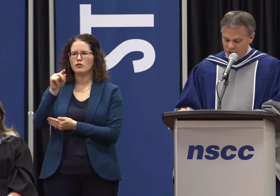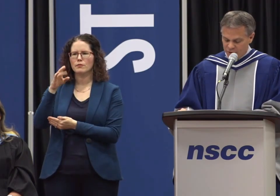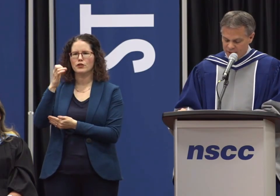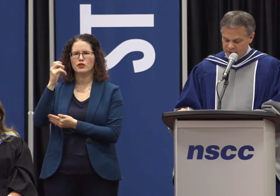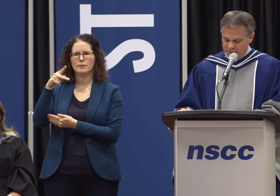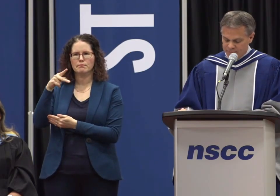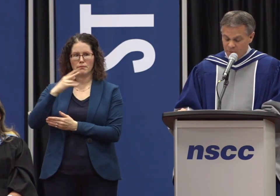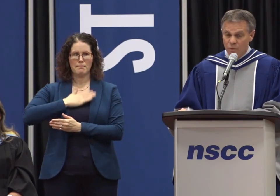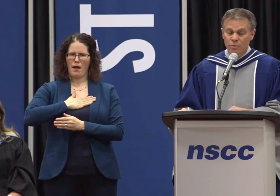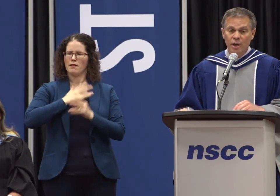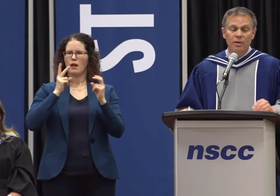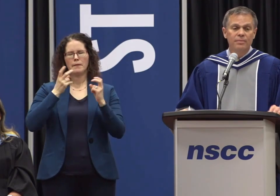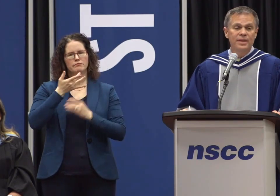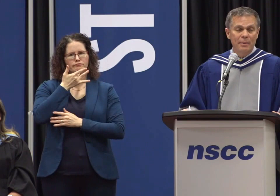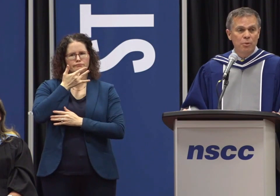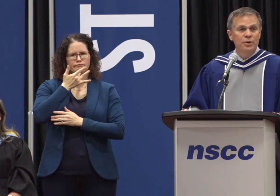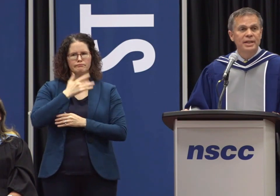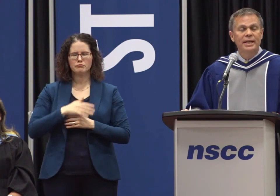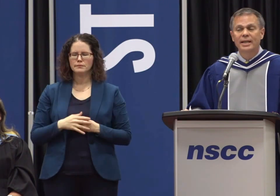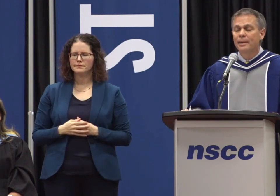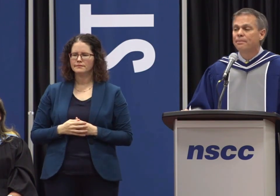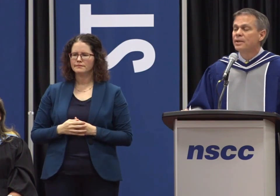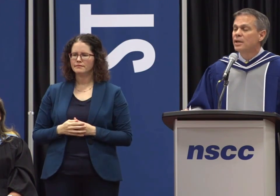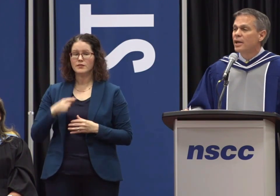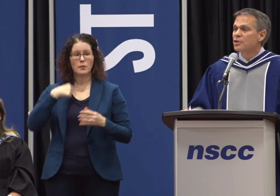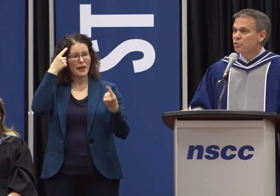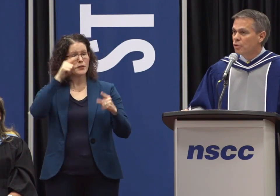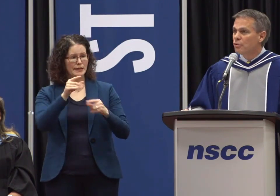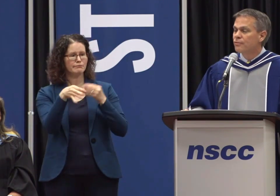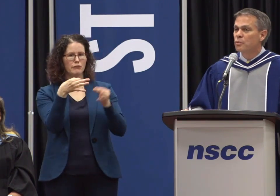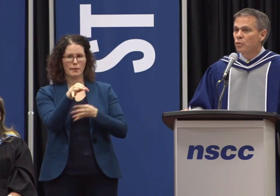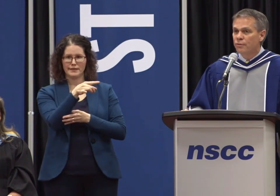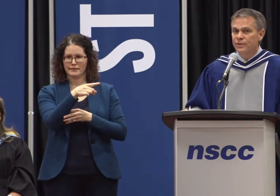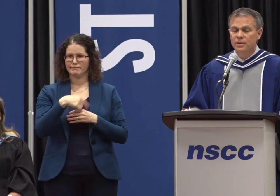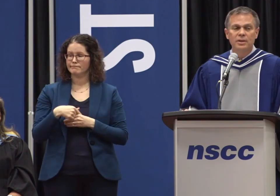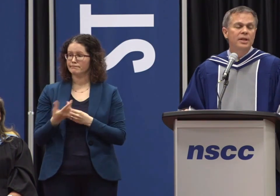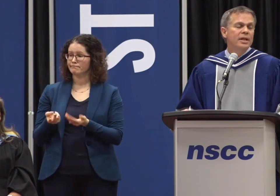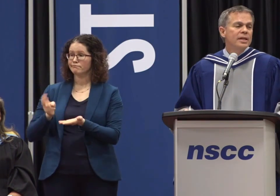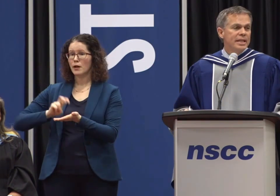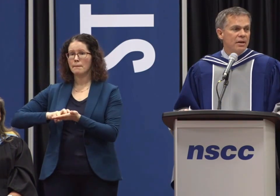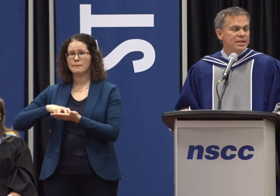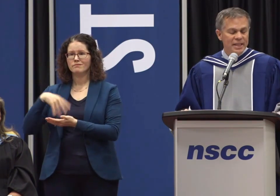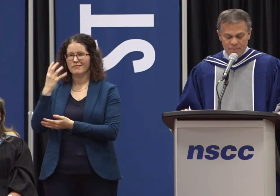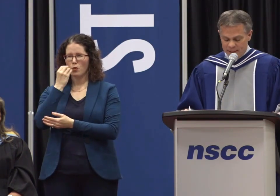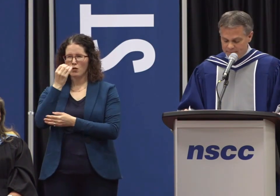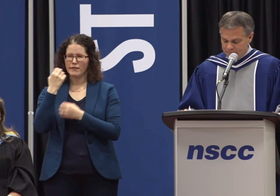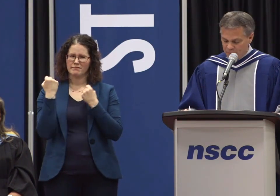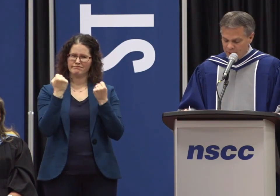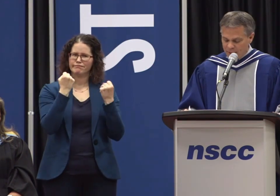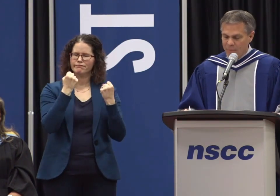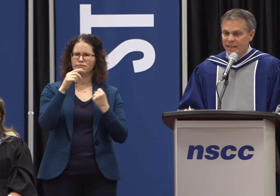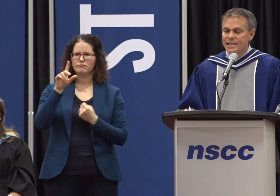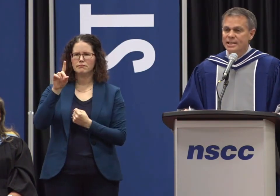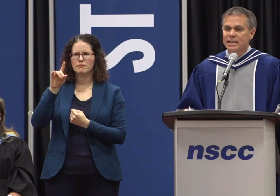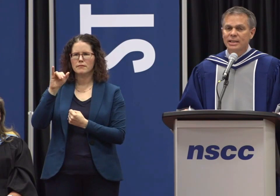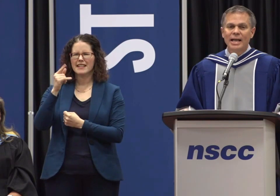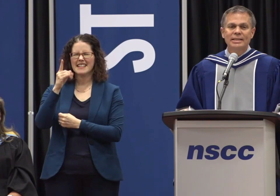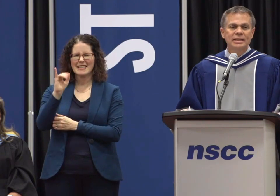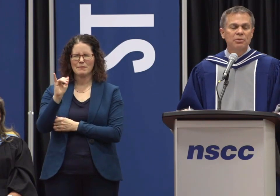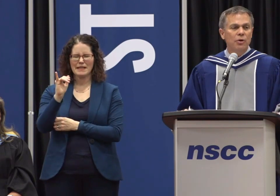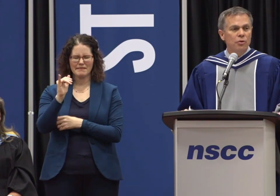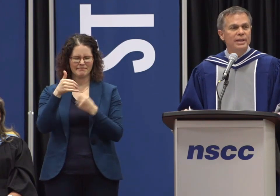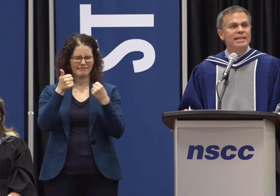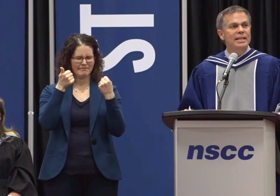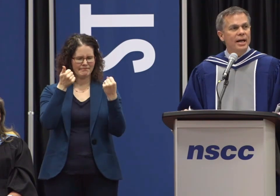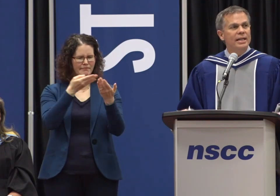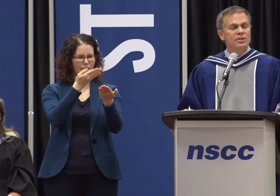great interest. Well, that morning I got up, I drove from Wolfville down to Digby, and when I got to the class,